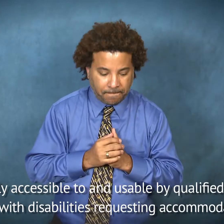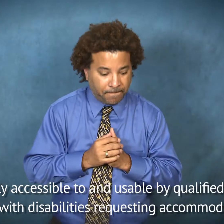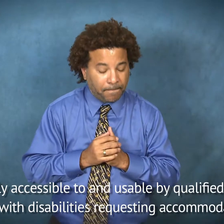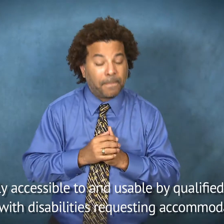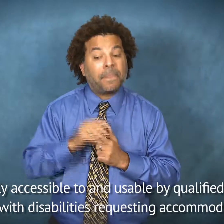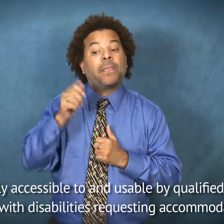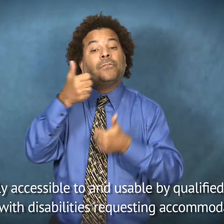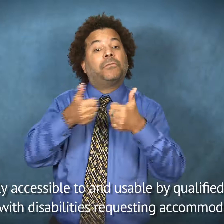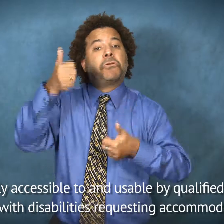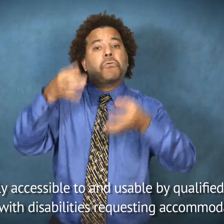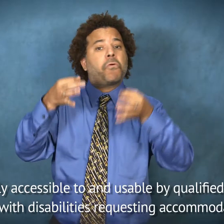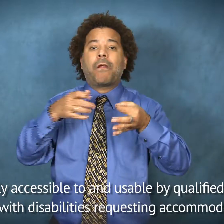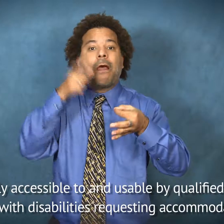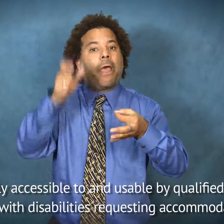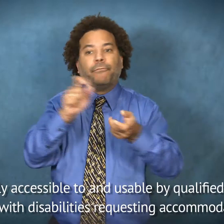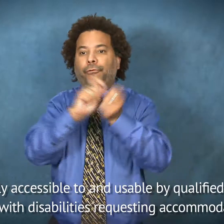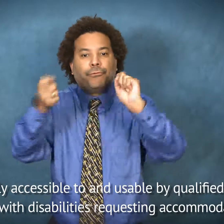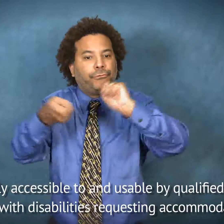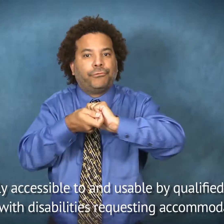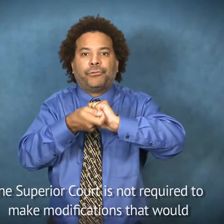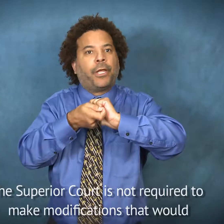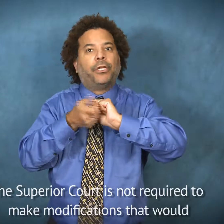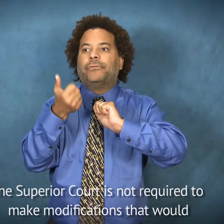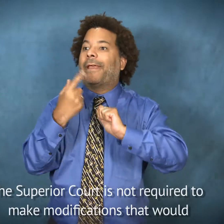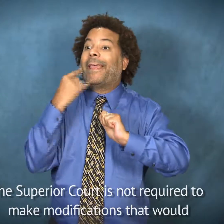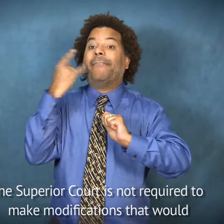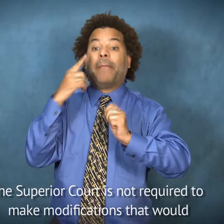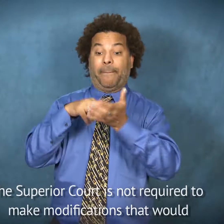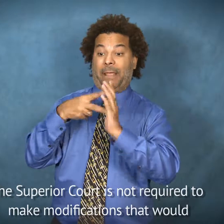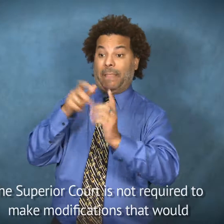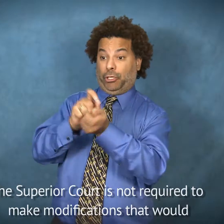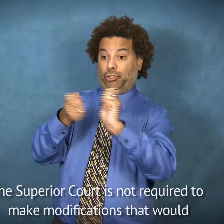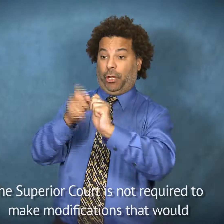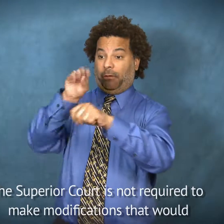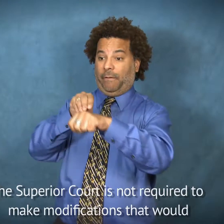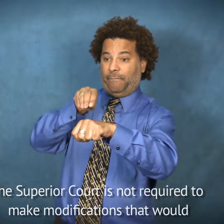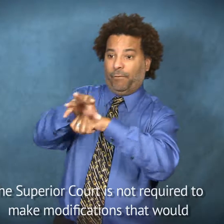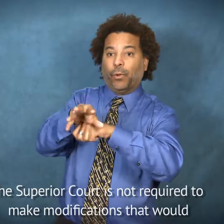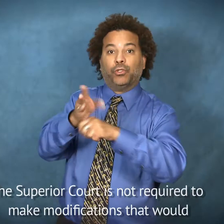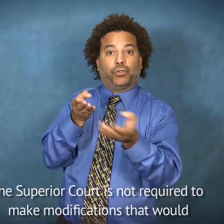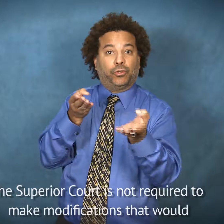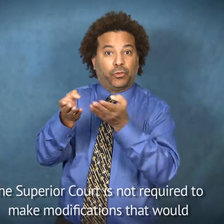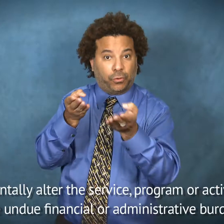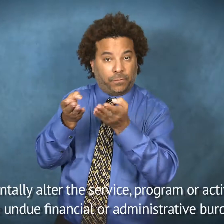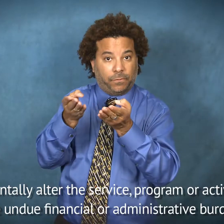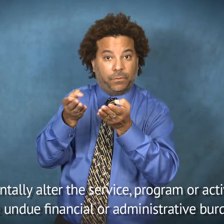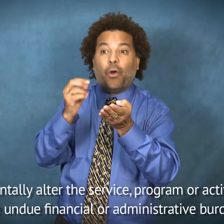requesting accommodations. The Superior Court is not required to make modifications that would fundamentally alter the service, program,